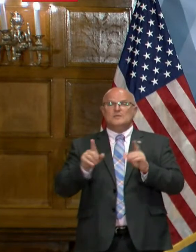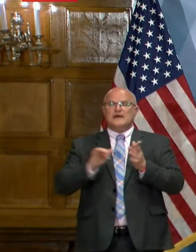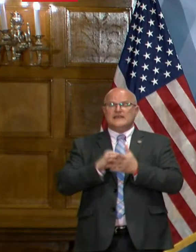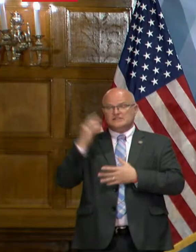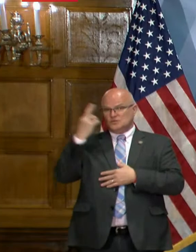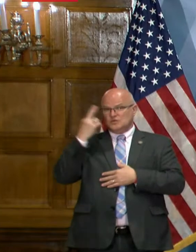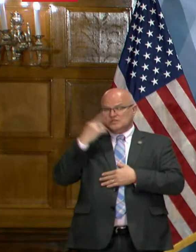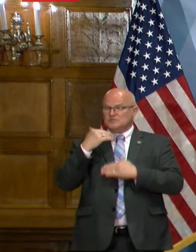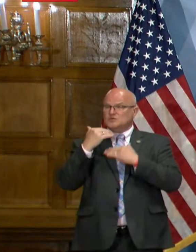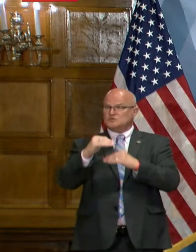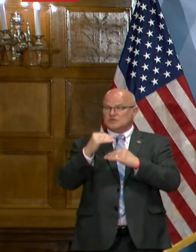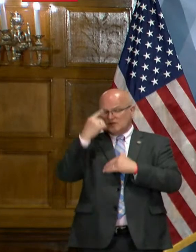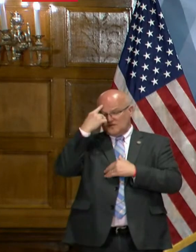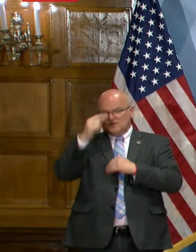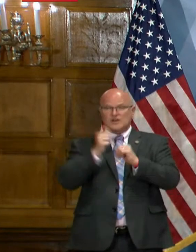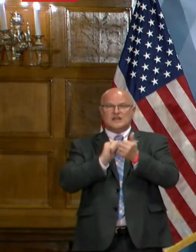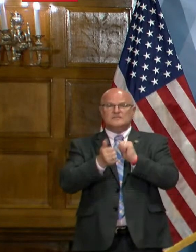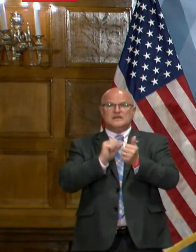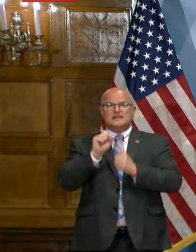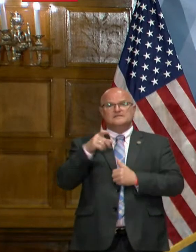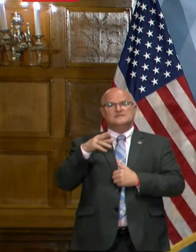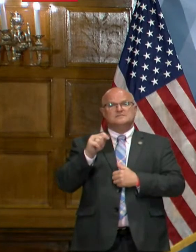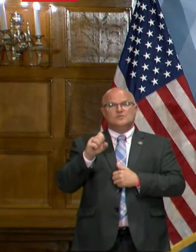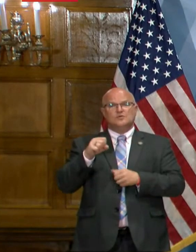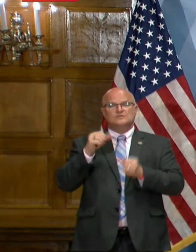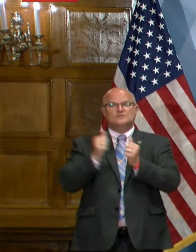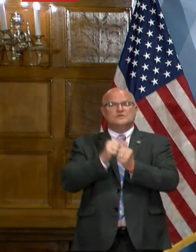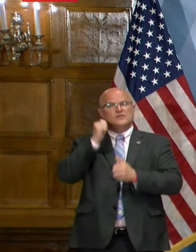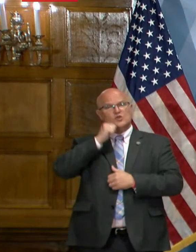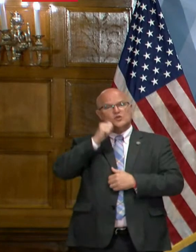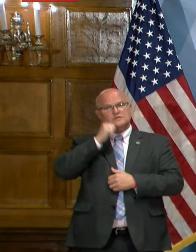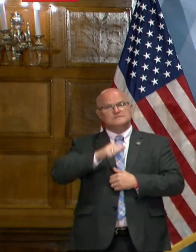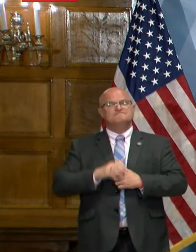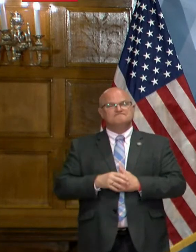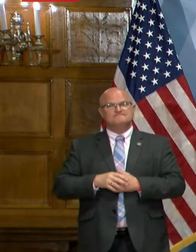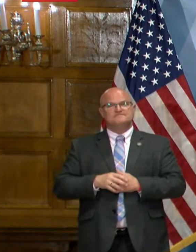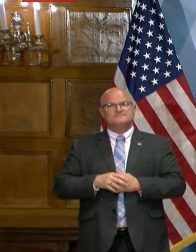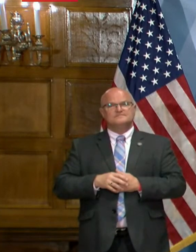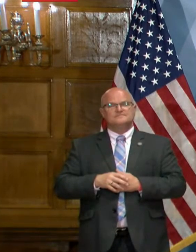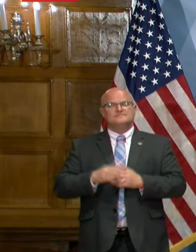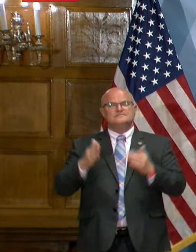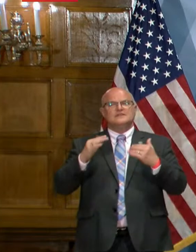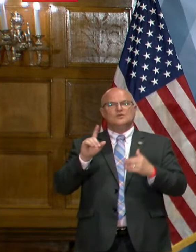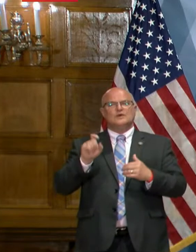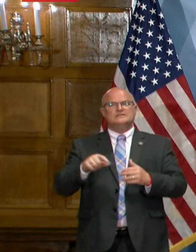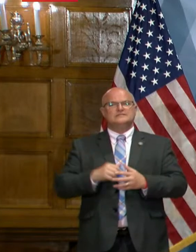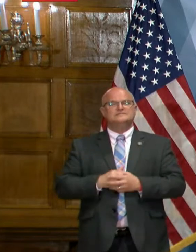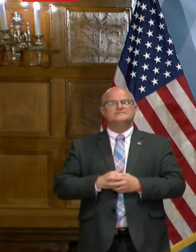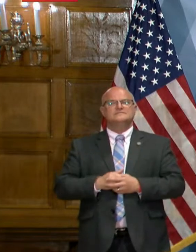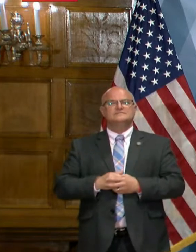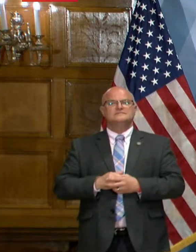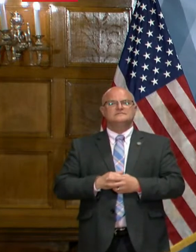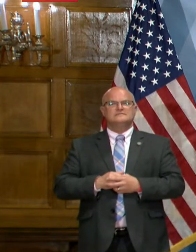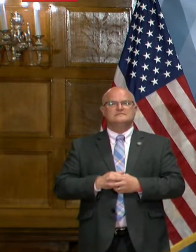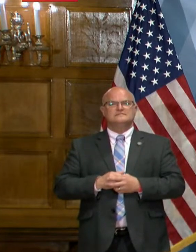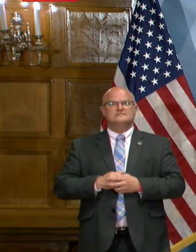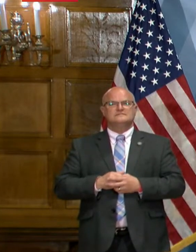that's a reasonable restriction for competitive sports and girls. Next question.